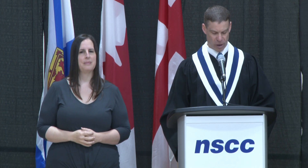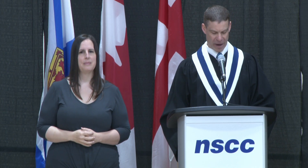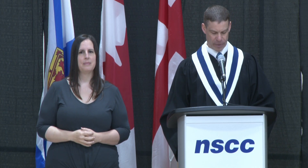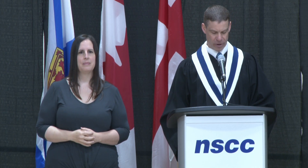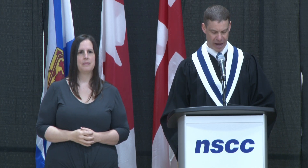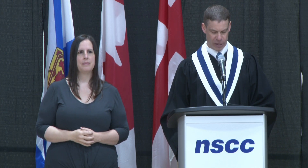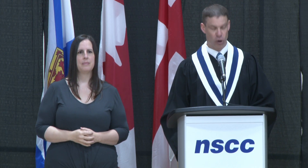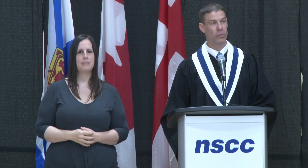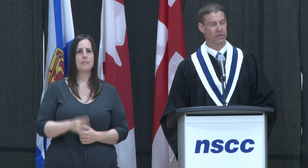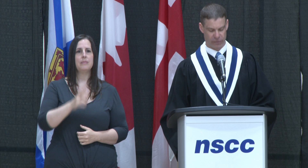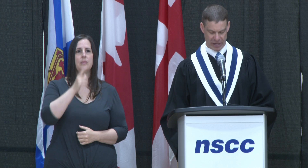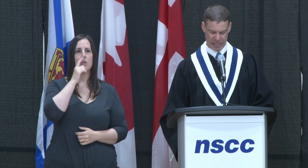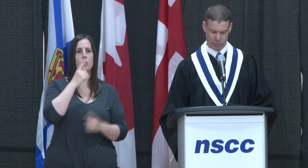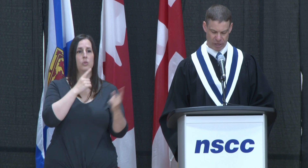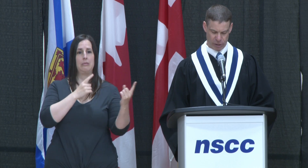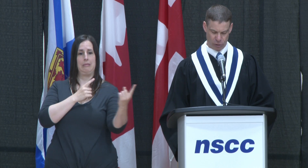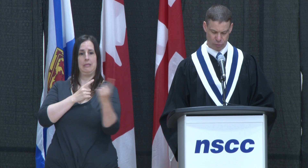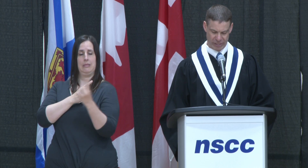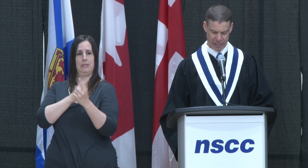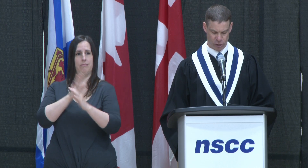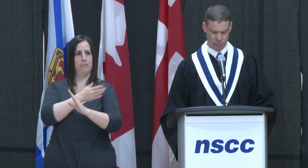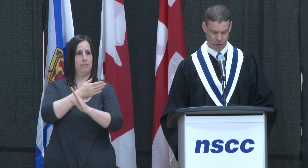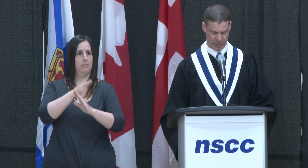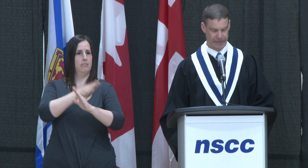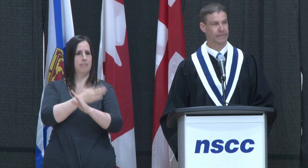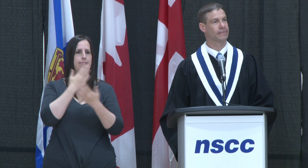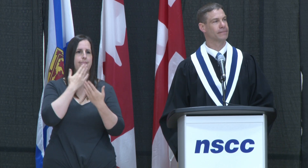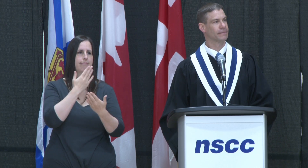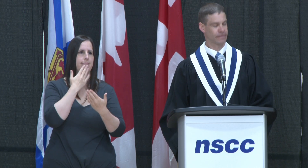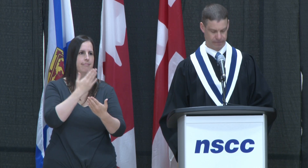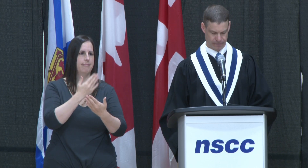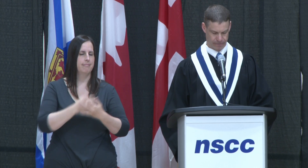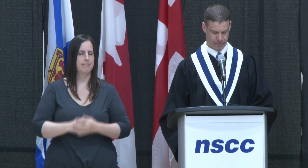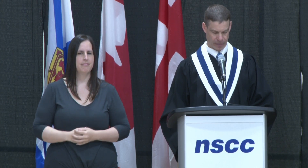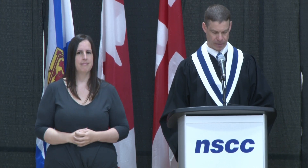Thank you to our piper, Ed Coleman, for the inspirational processional music.